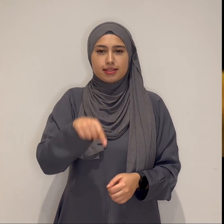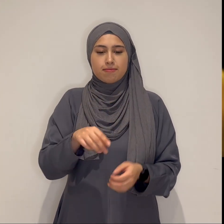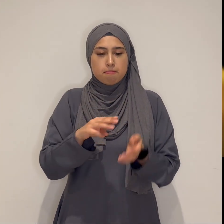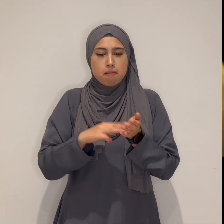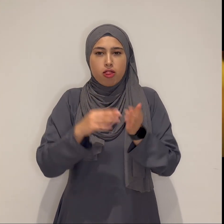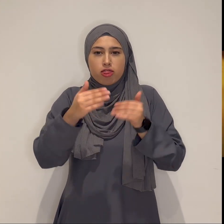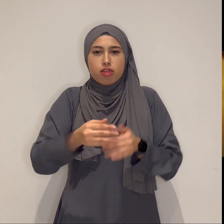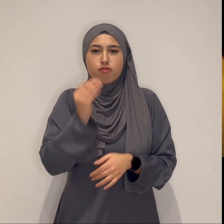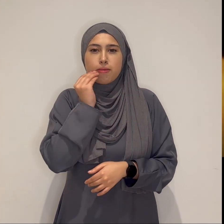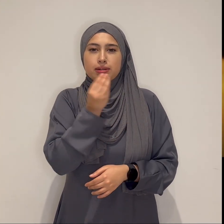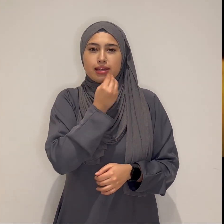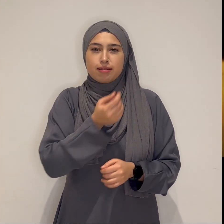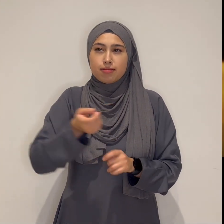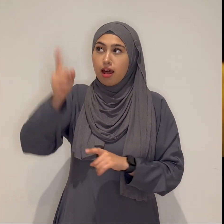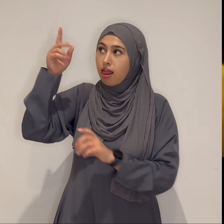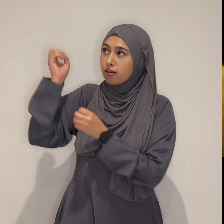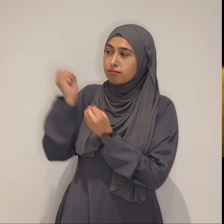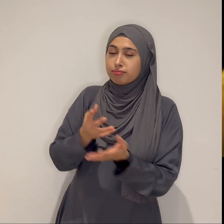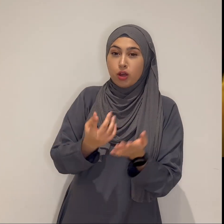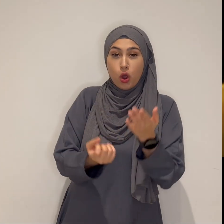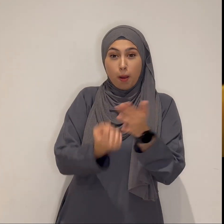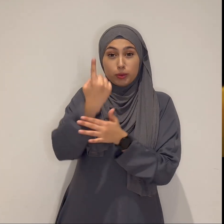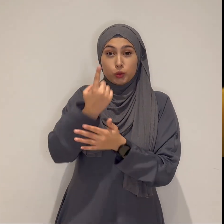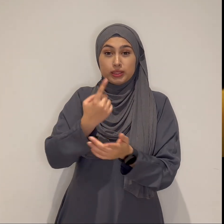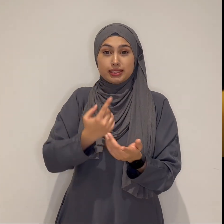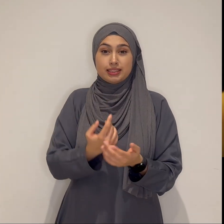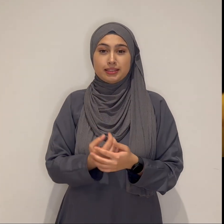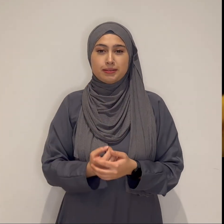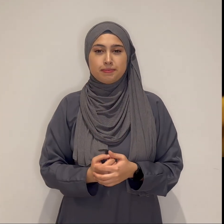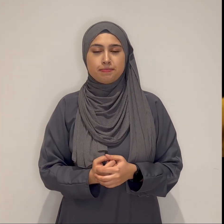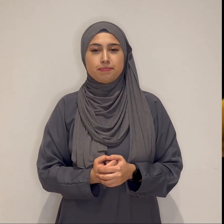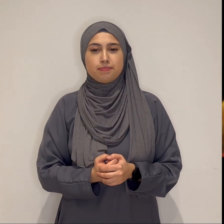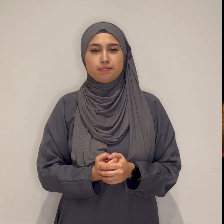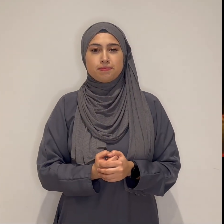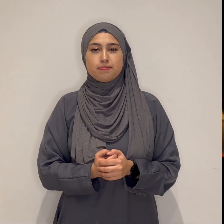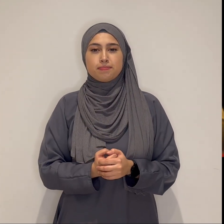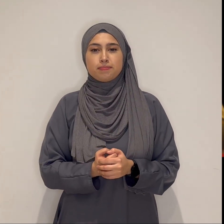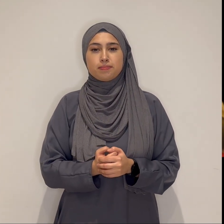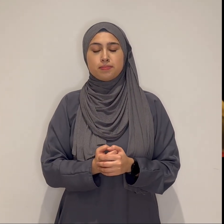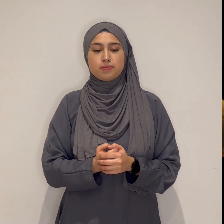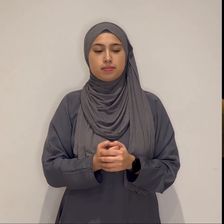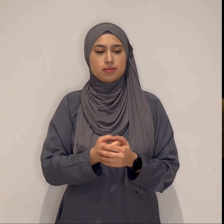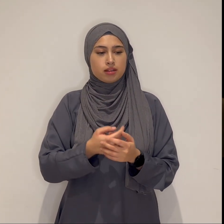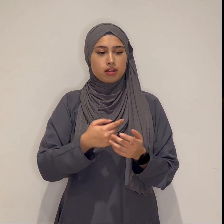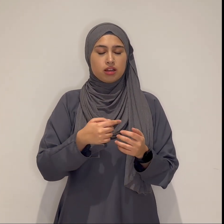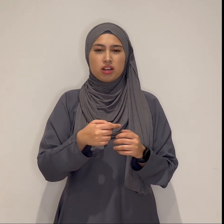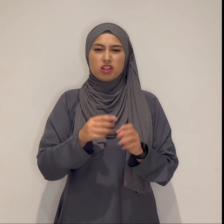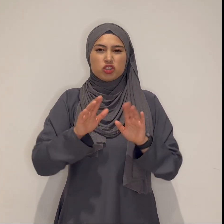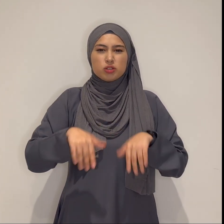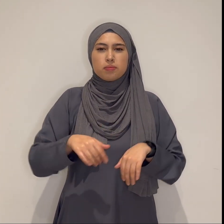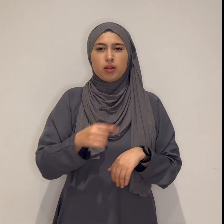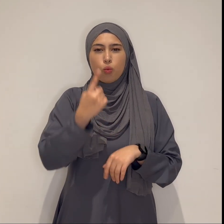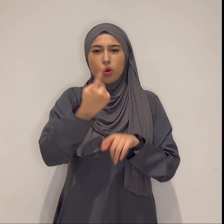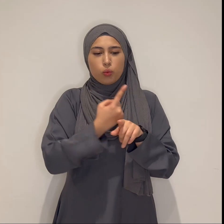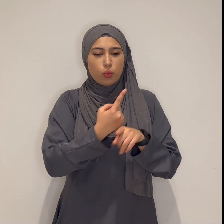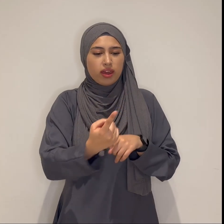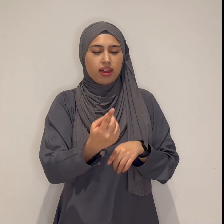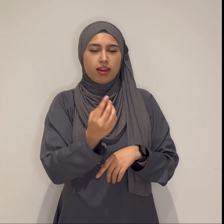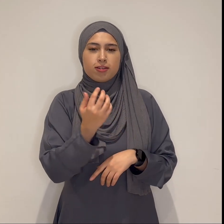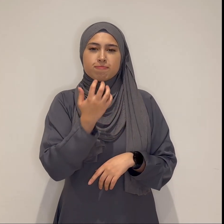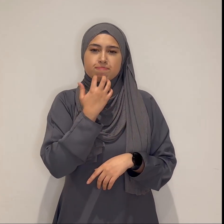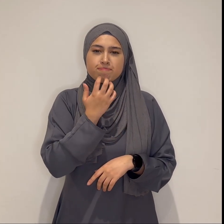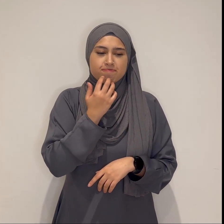the essence of this holy month that Allah subhanahu wa ta'ala has given me and you as an opportunity to return to Him. We don't spend the first